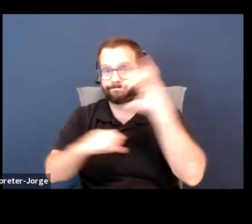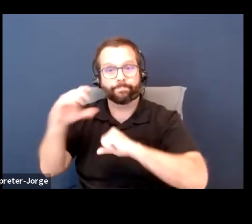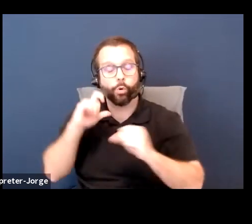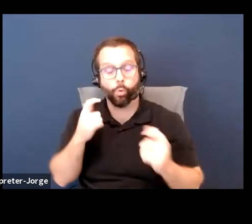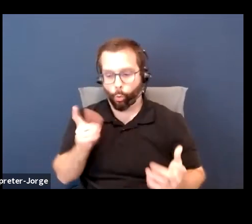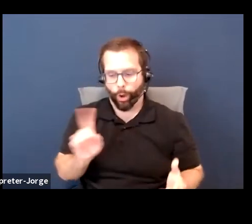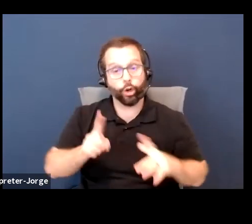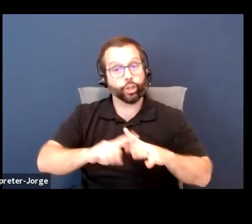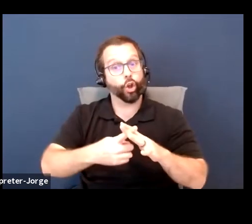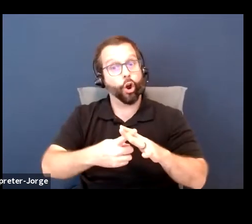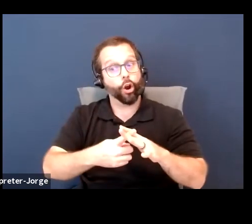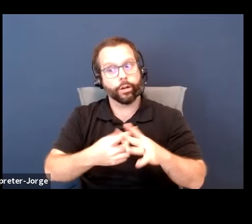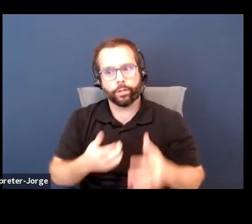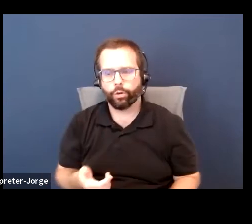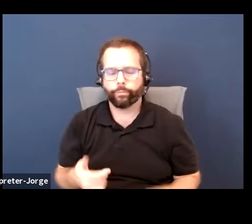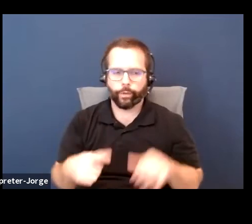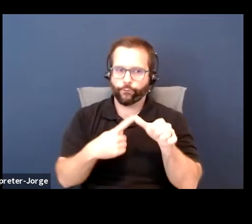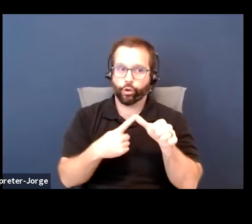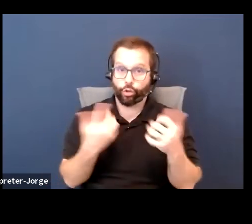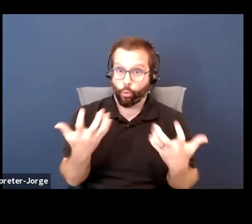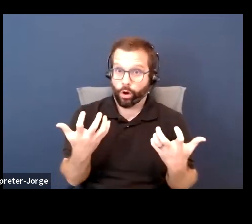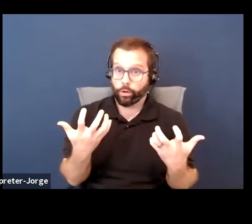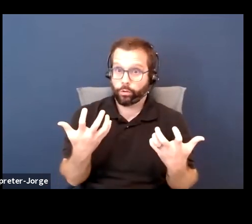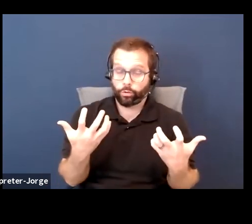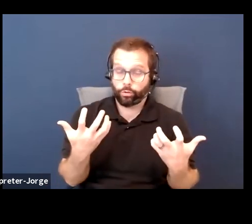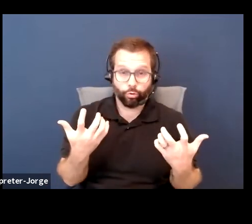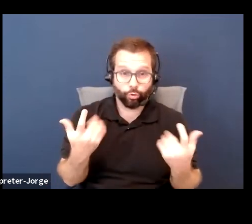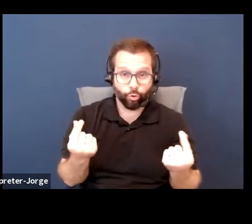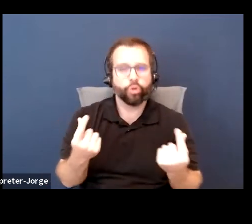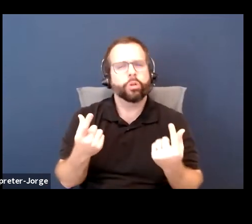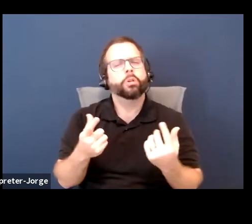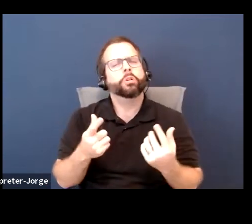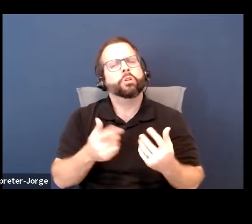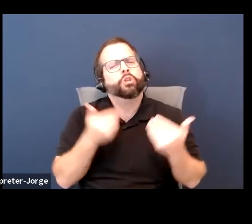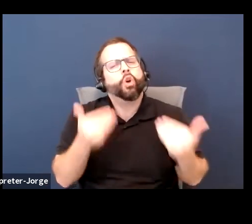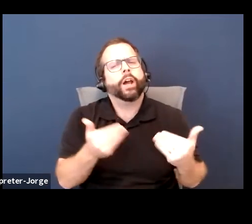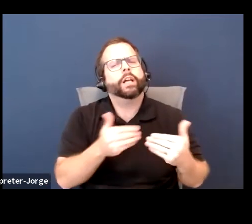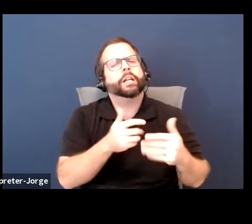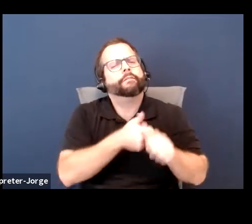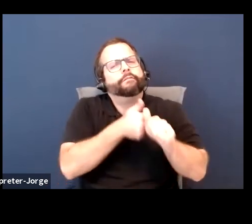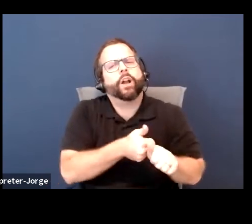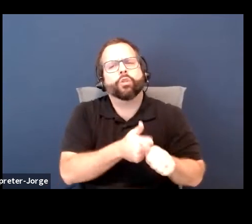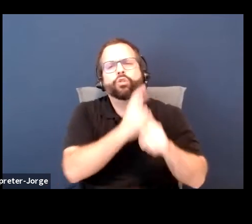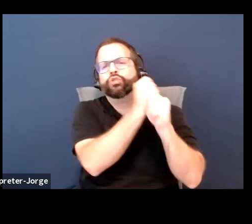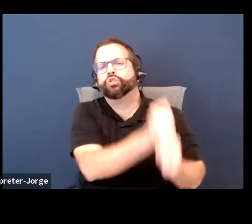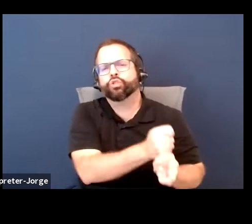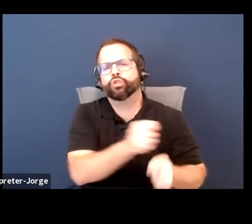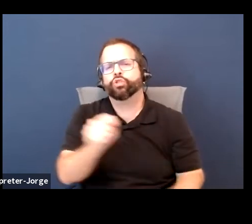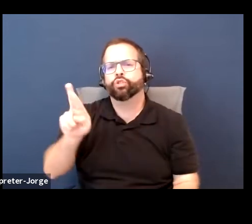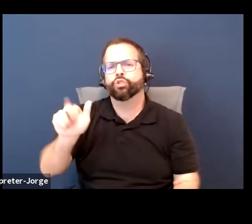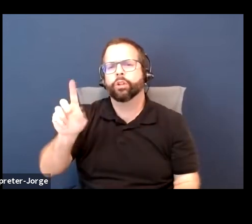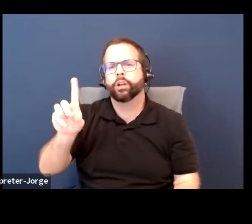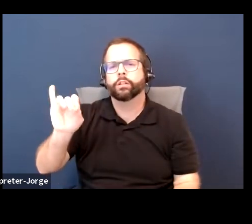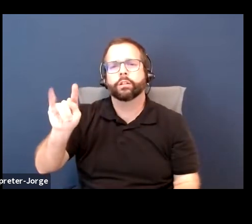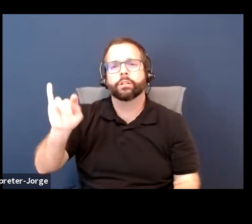do is stick with tradition. Sometimes tradition is a good thing. So as has been tradition with